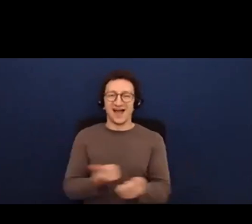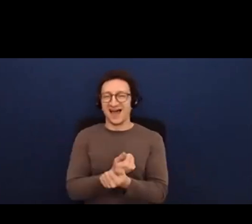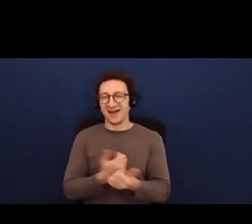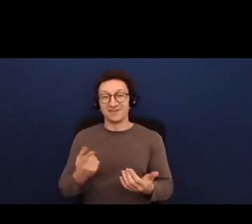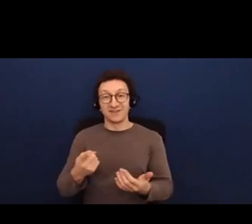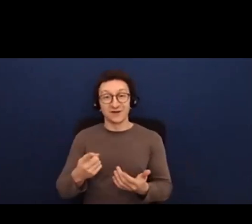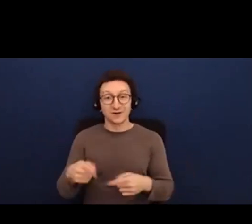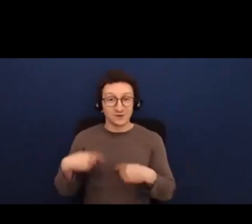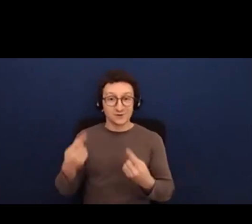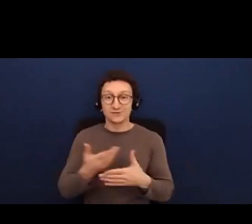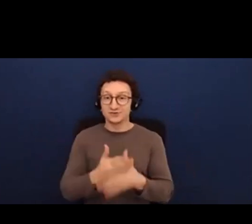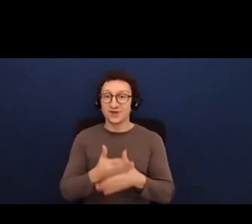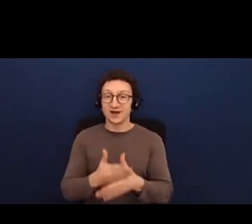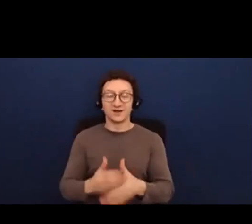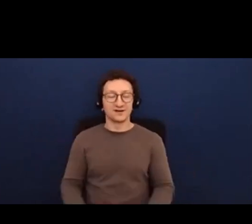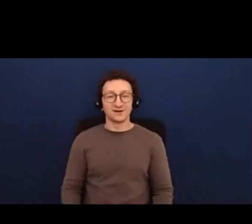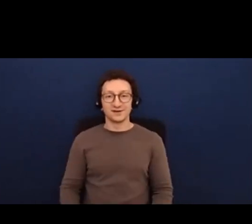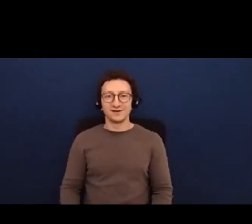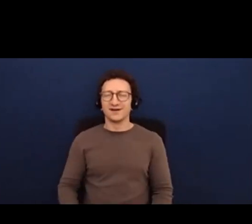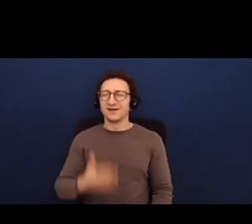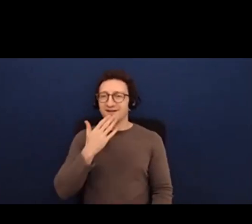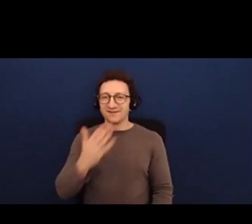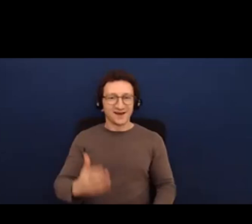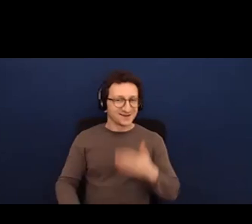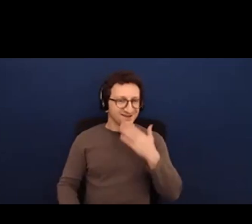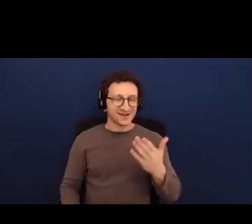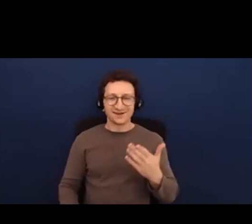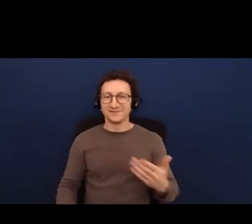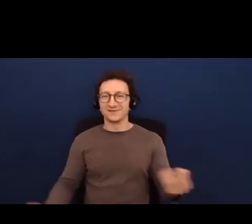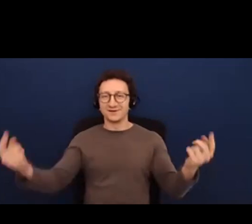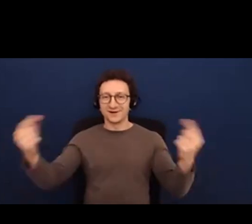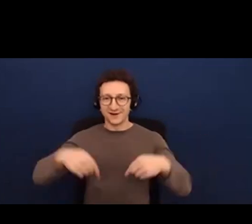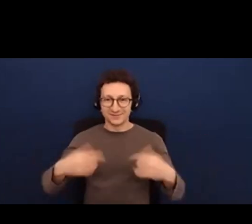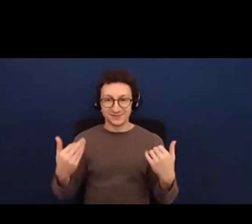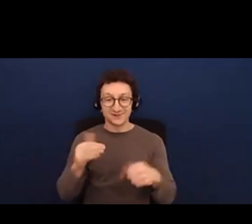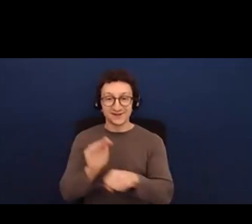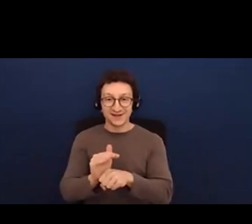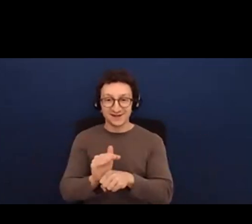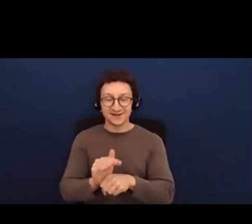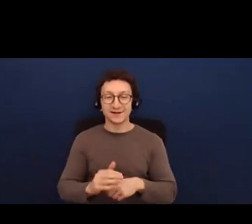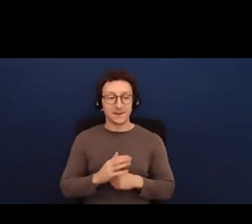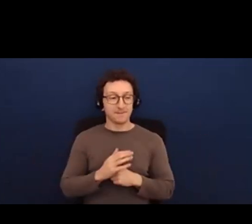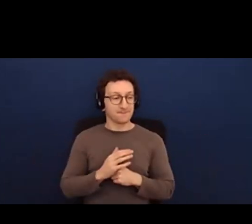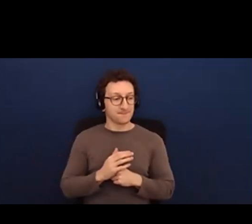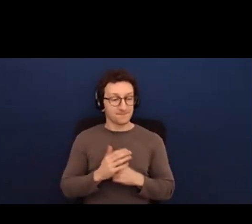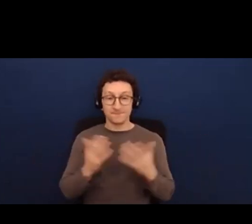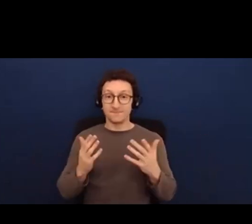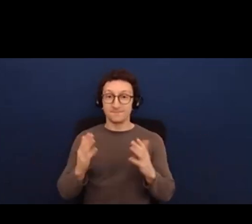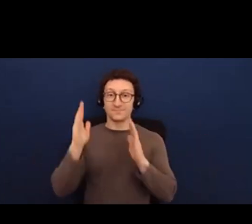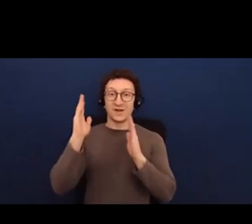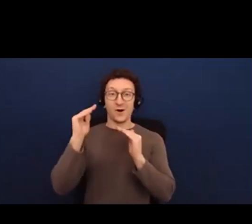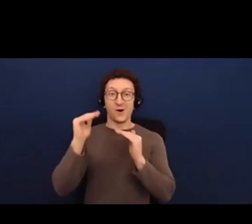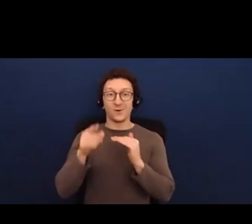shared. Thank you all for joining us for this wonderful presentation and discussion, and we hope that